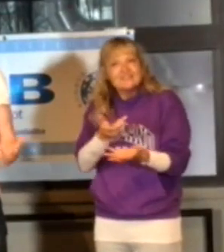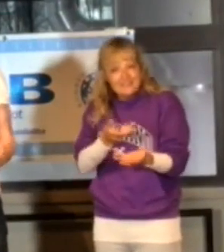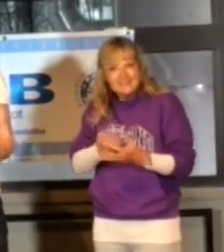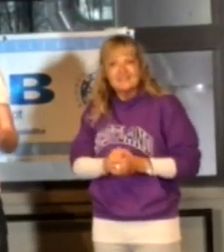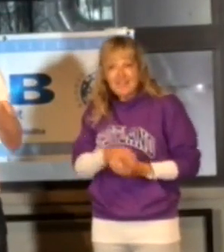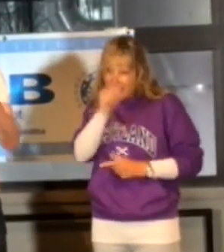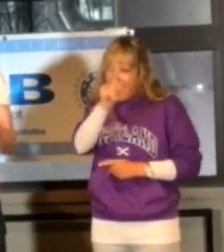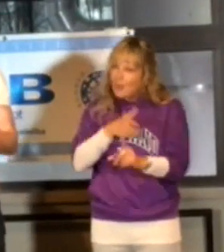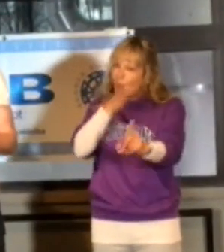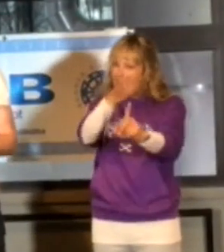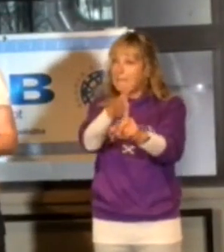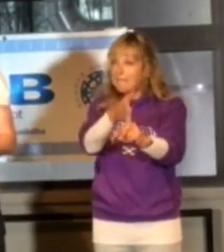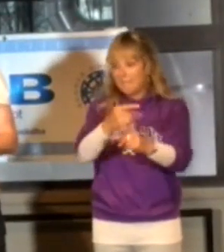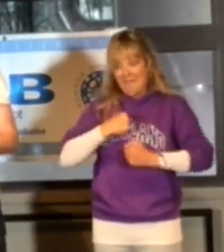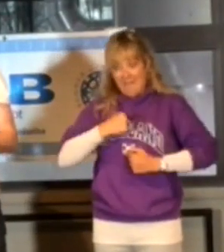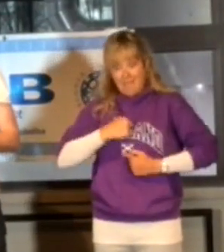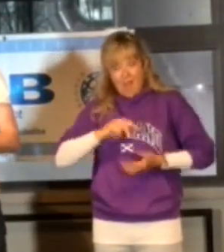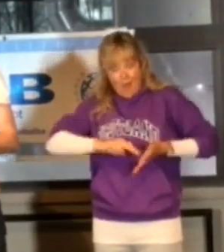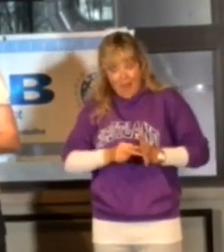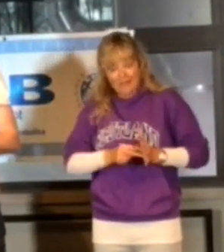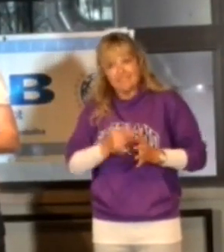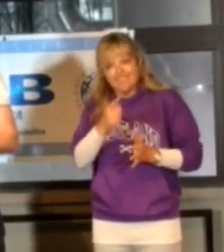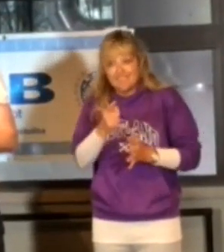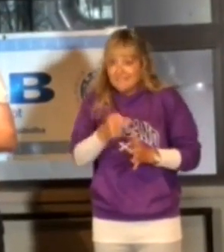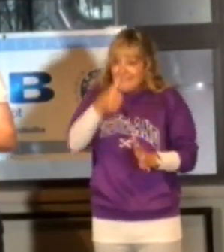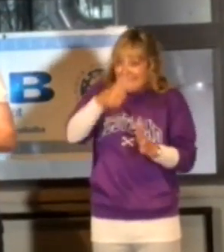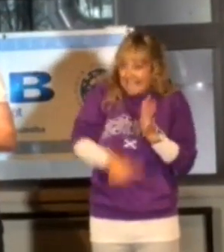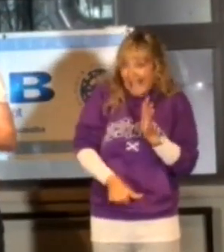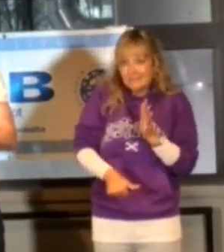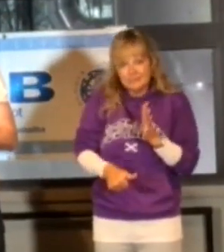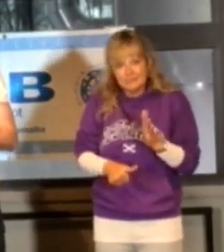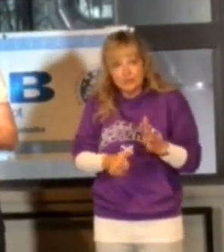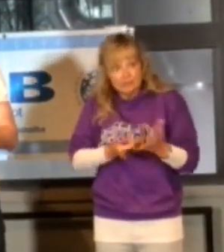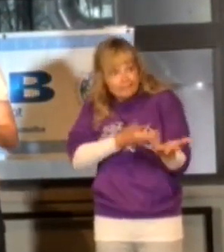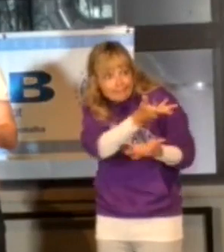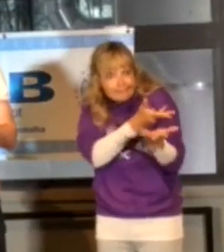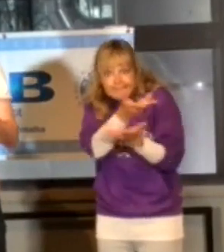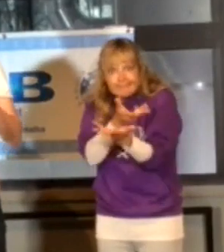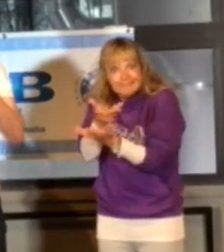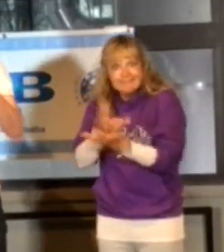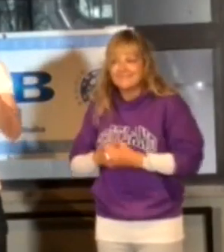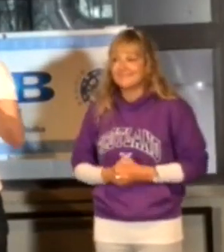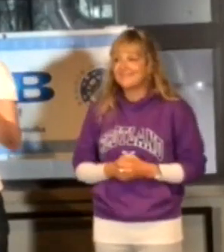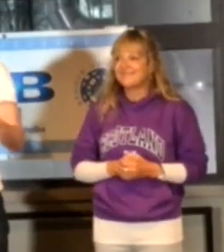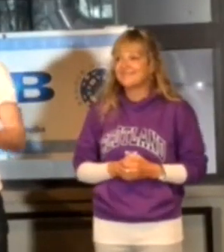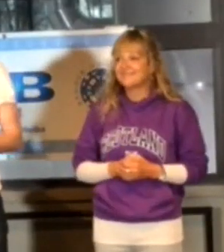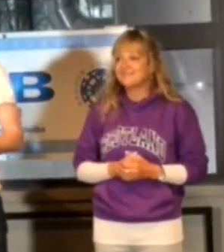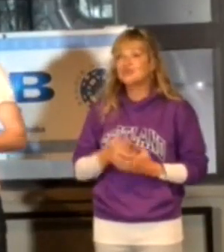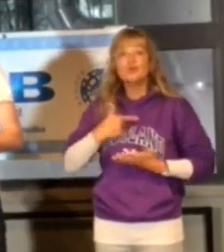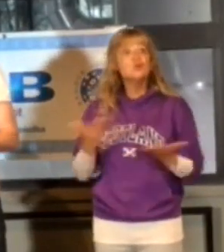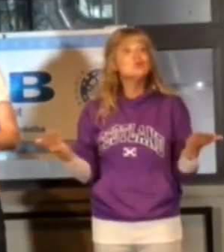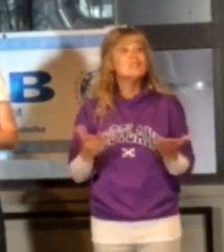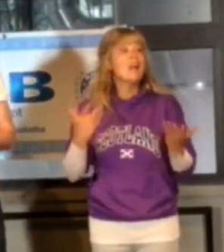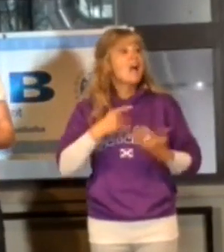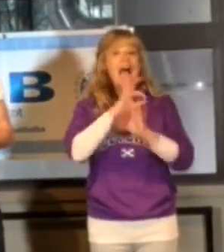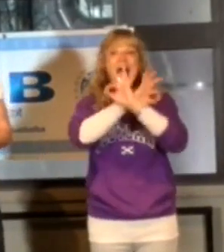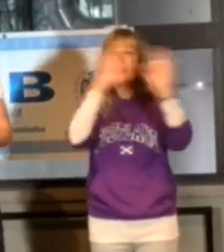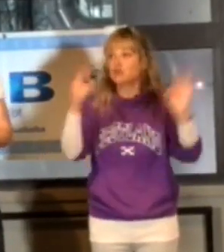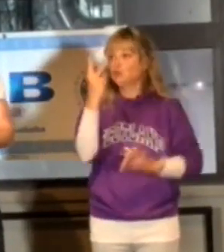of conversations that Voices for Scotland is looking to facilitate. So I have two asks for you